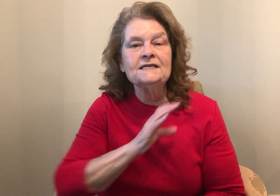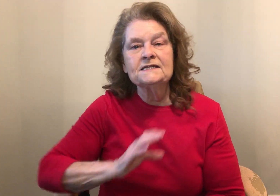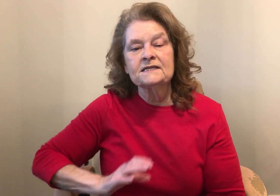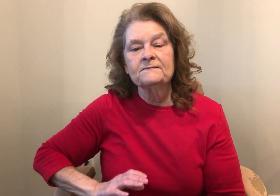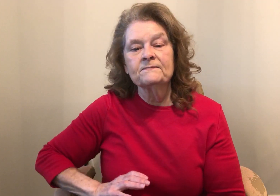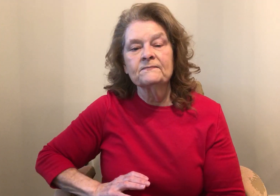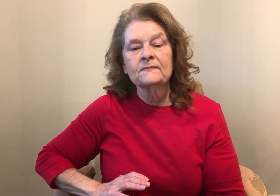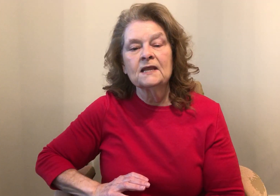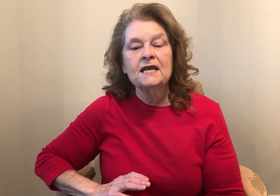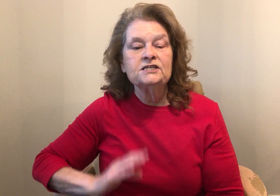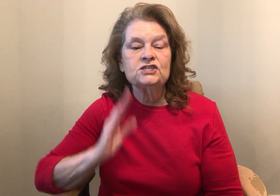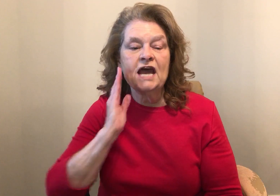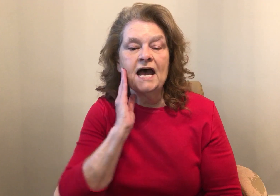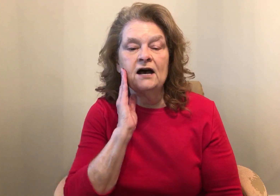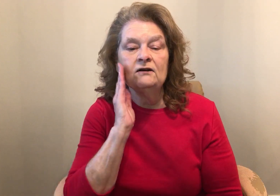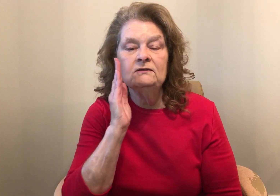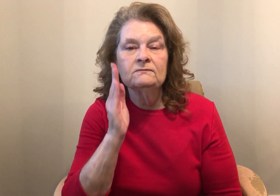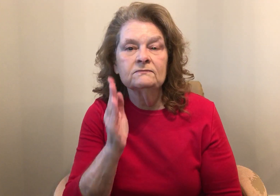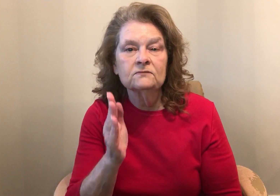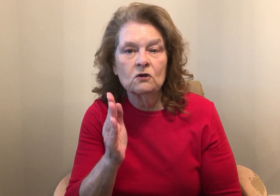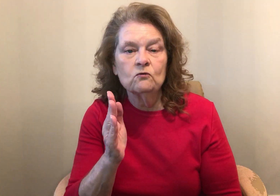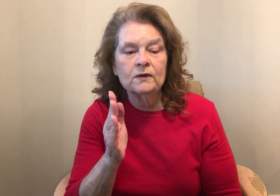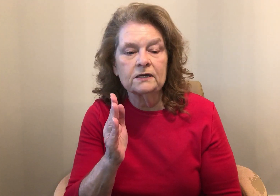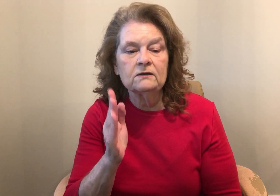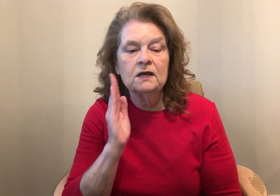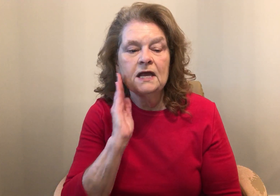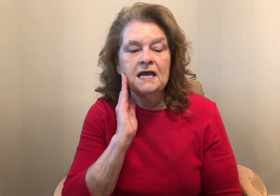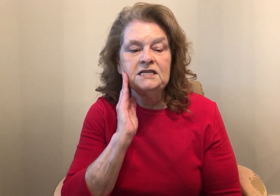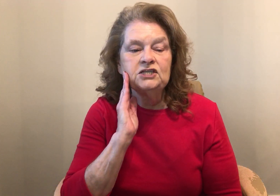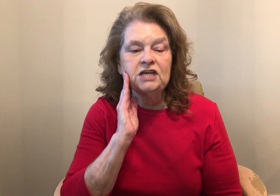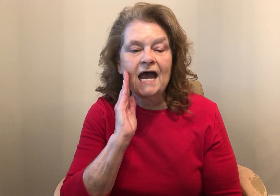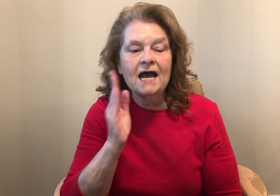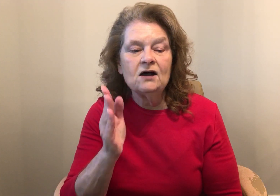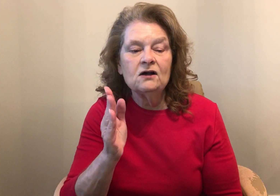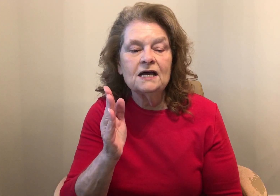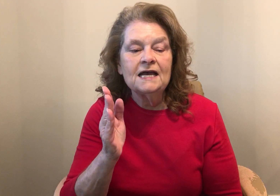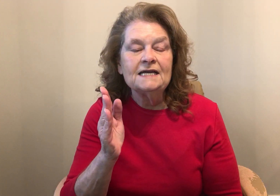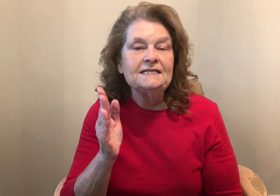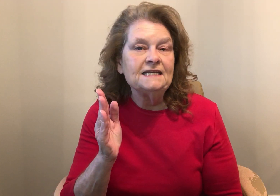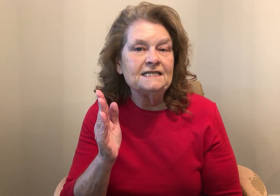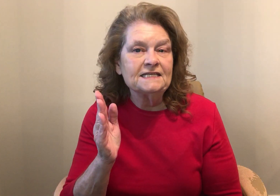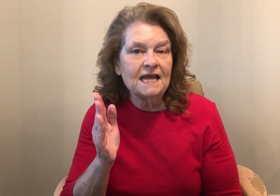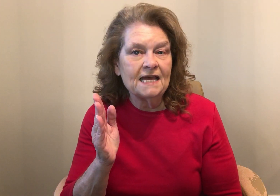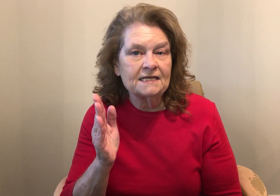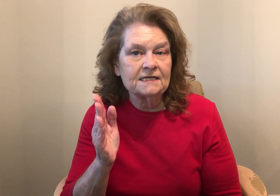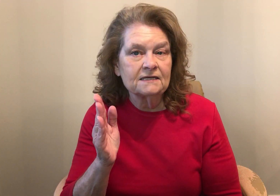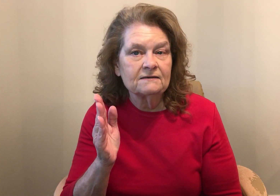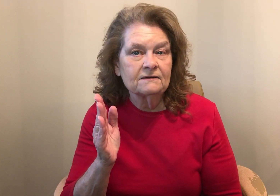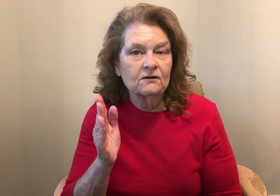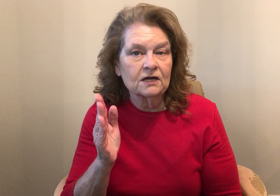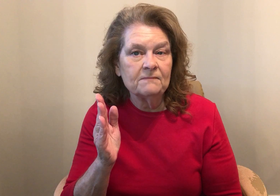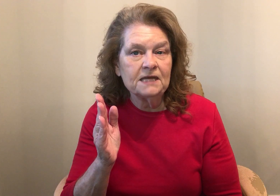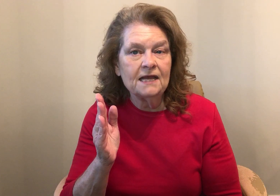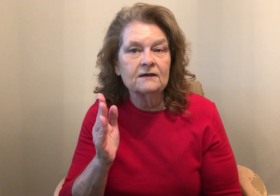Christ shall, or will, shall descend or come down.